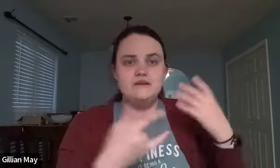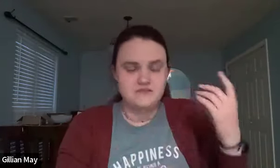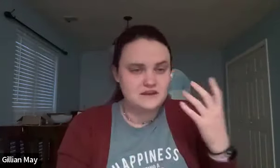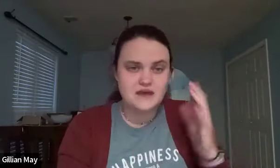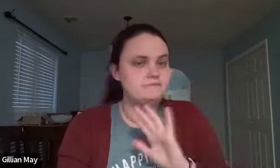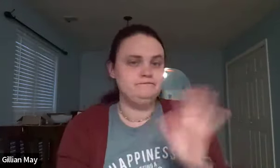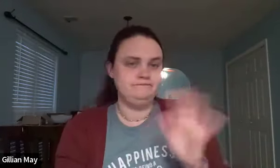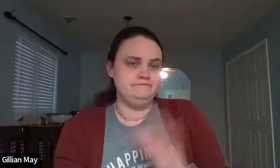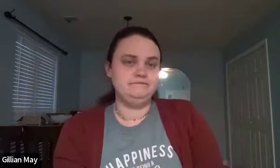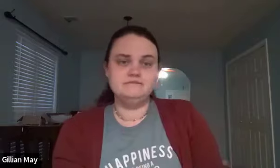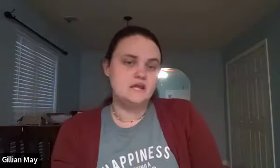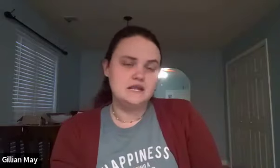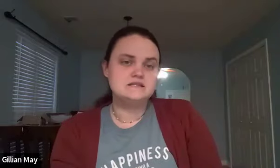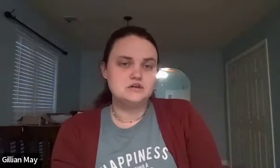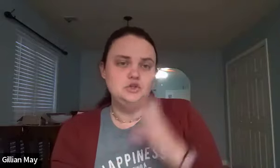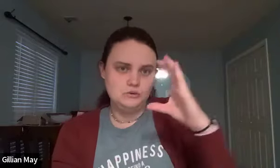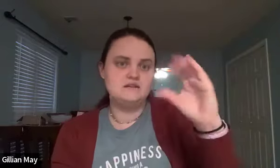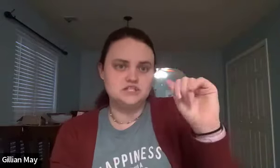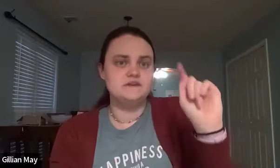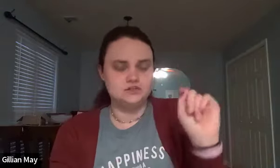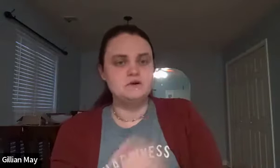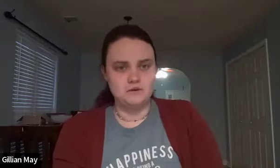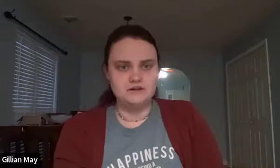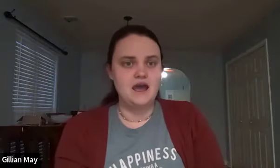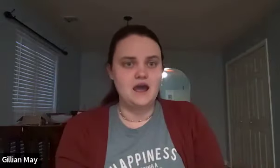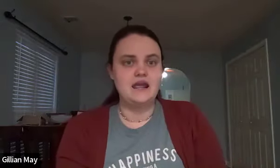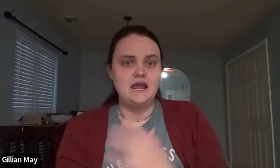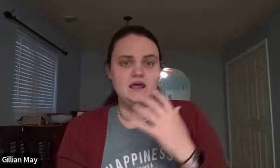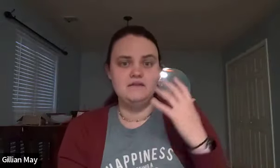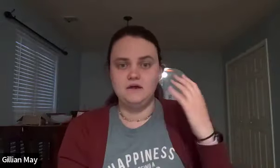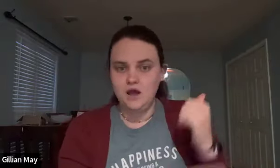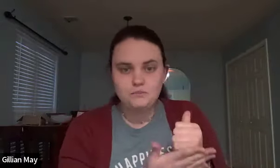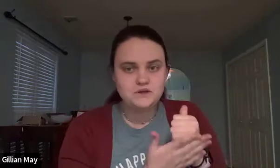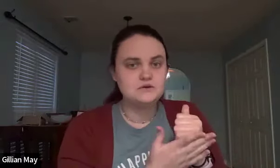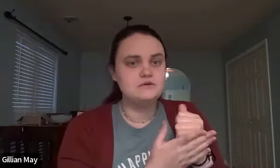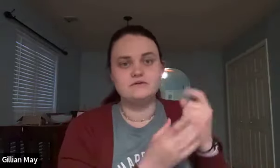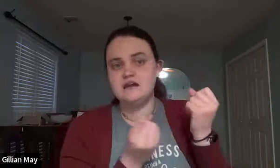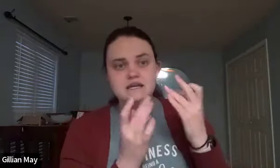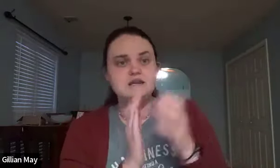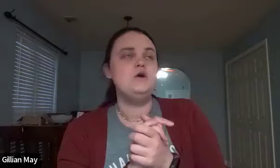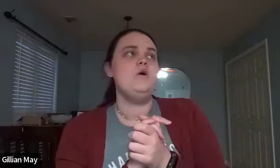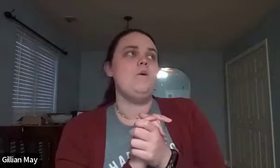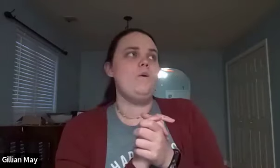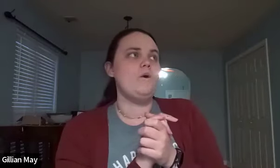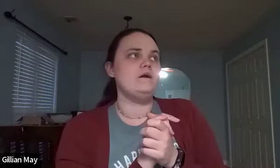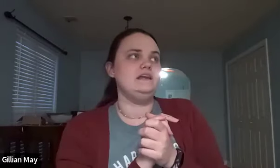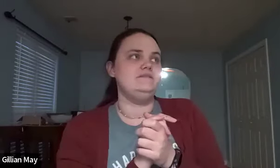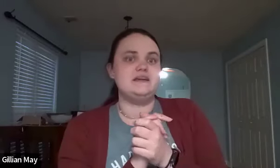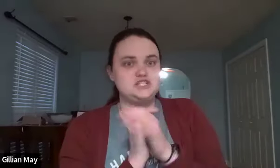have to think of that. ASL, you can just finger spell the word cat and they'll help you, they'll sign it, or even that's just